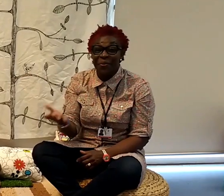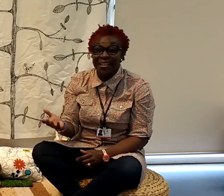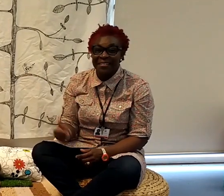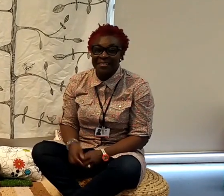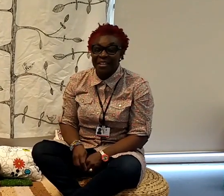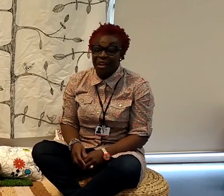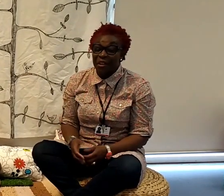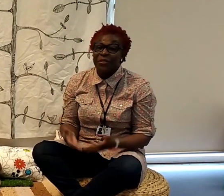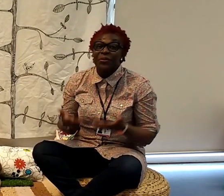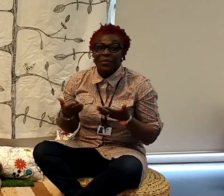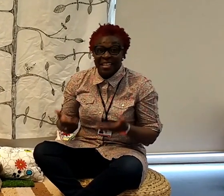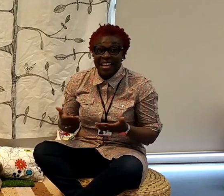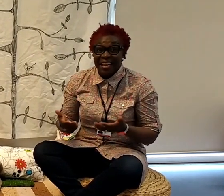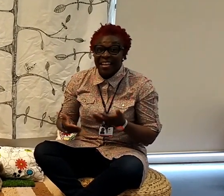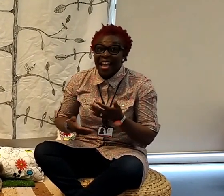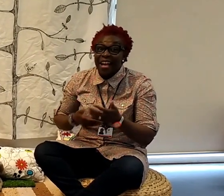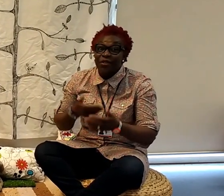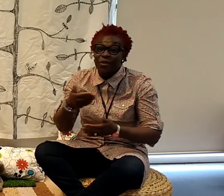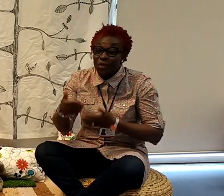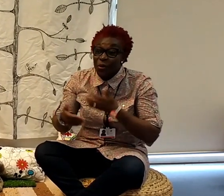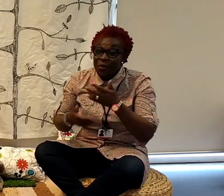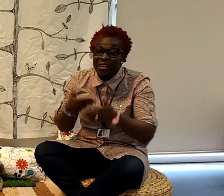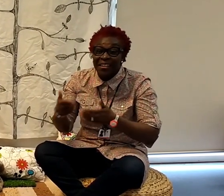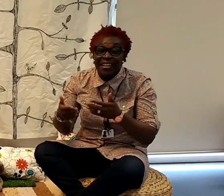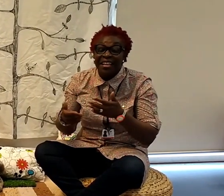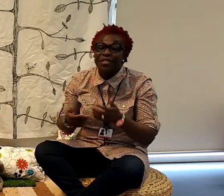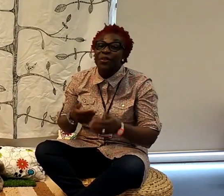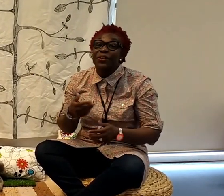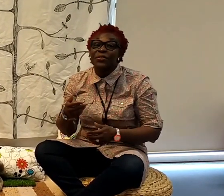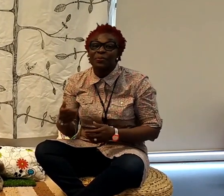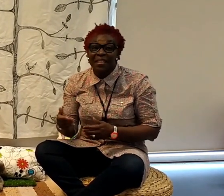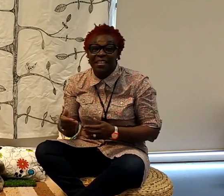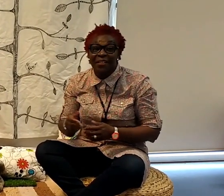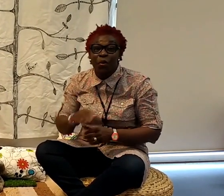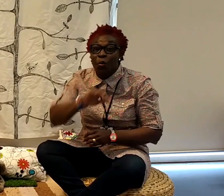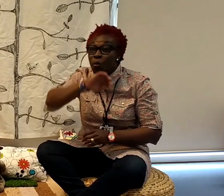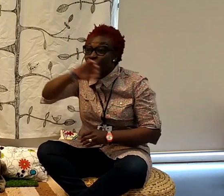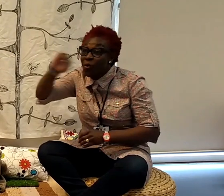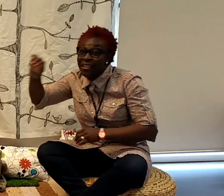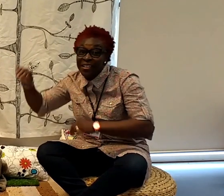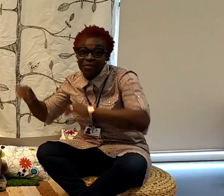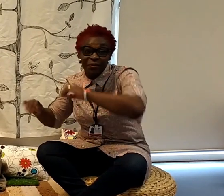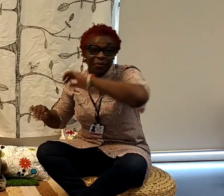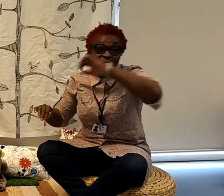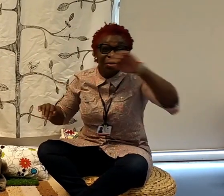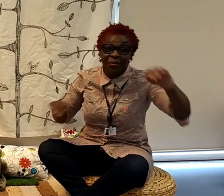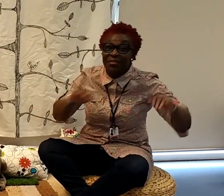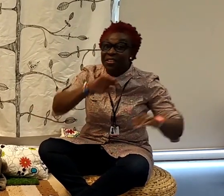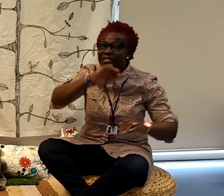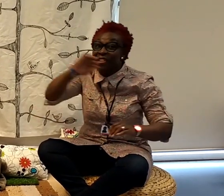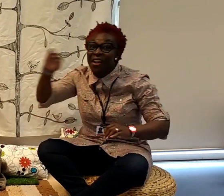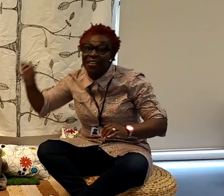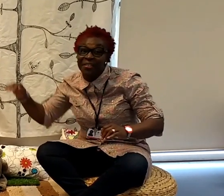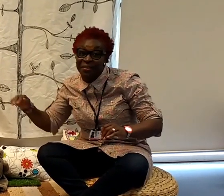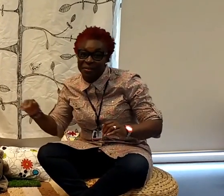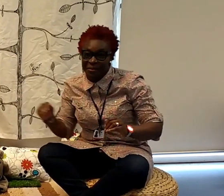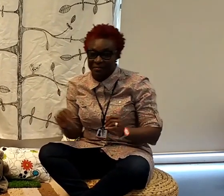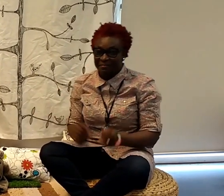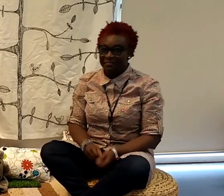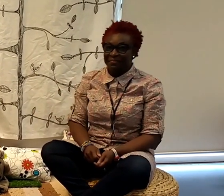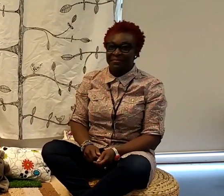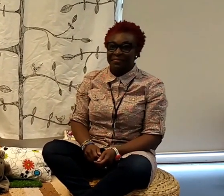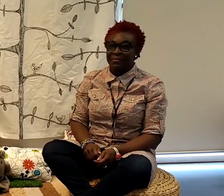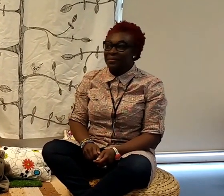Hello everyone, today our story is going to be walking through the jungle.